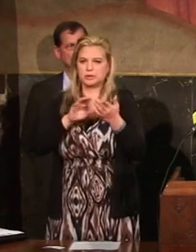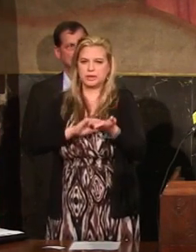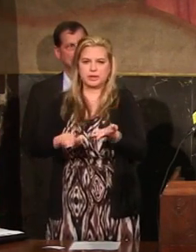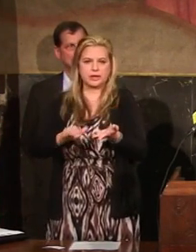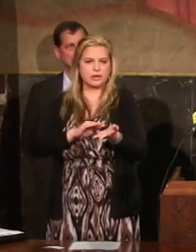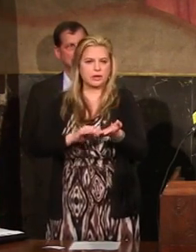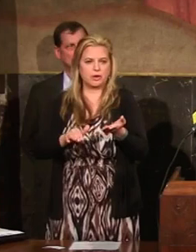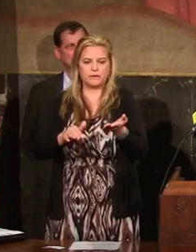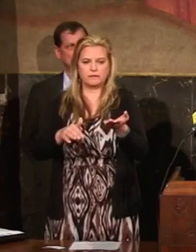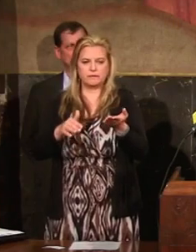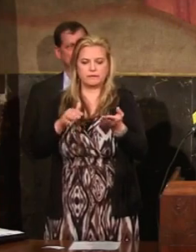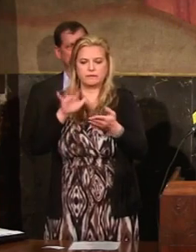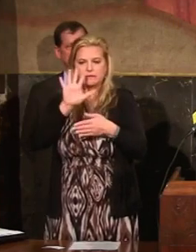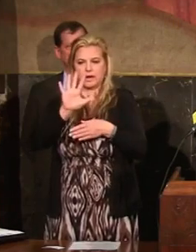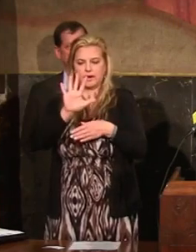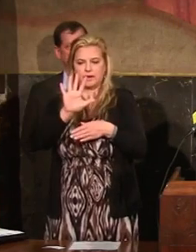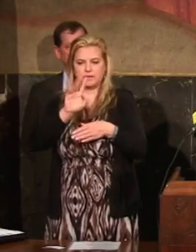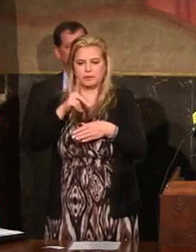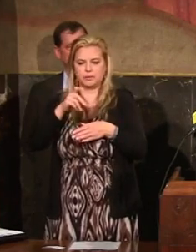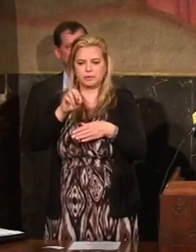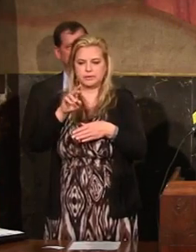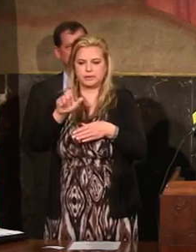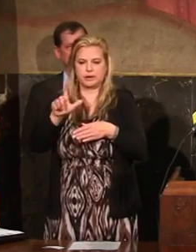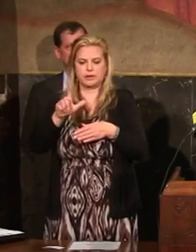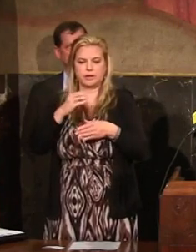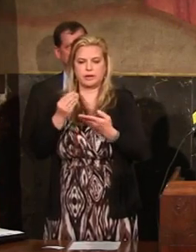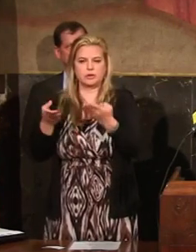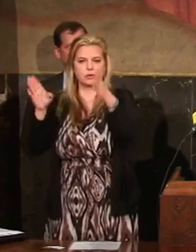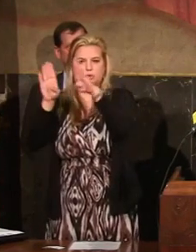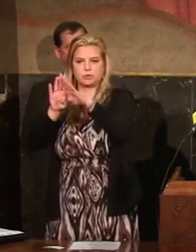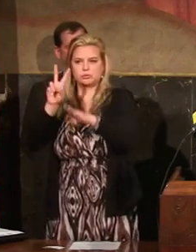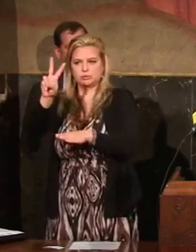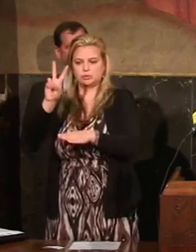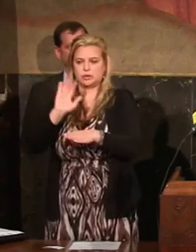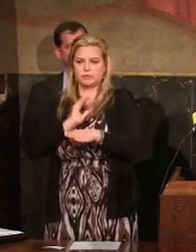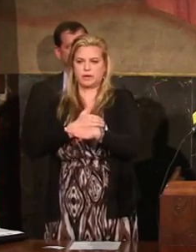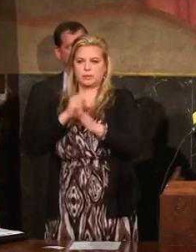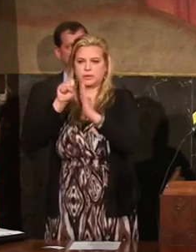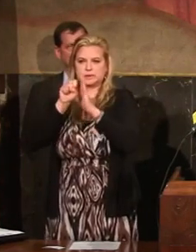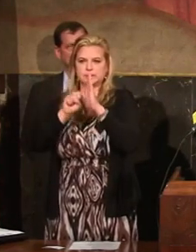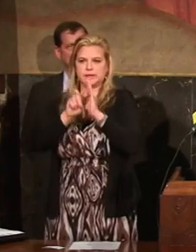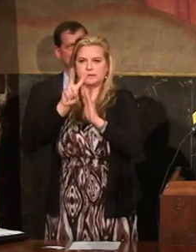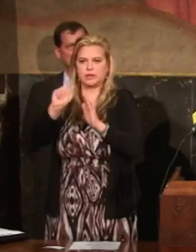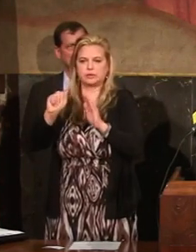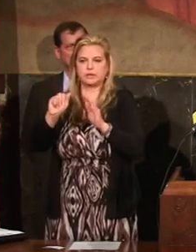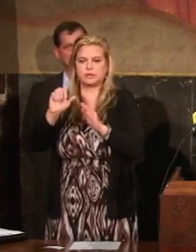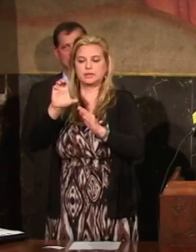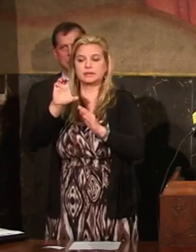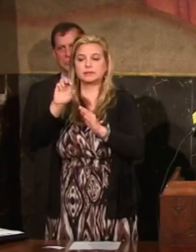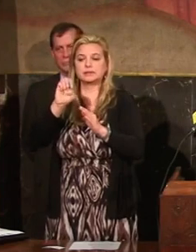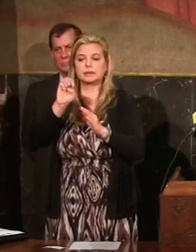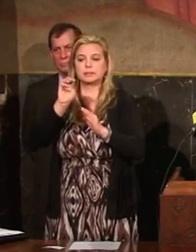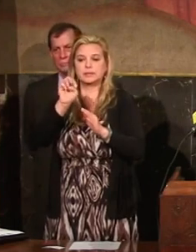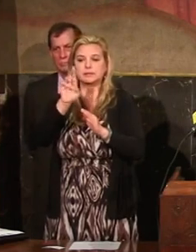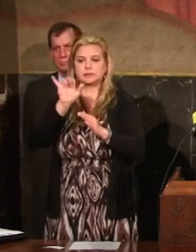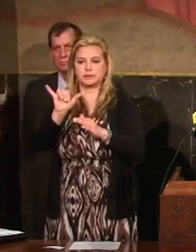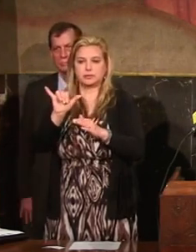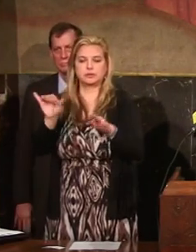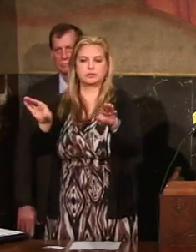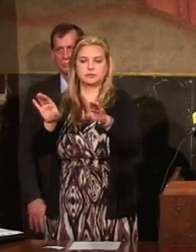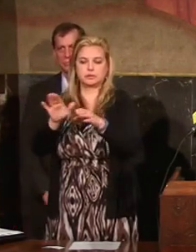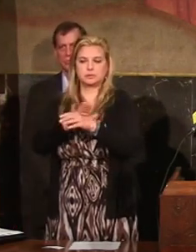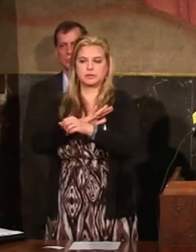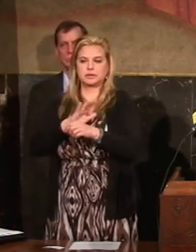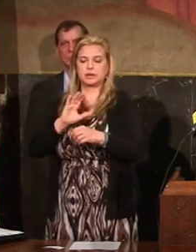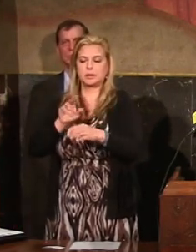of five personnel and close 2 of our state veteran cemeteries completely.